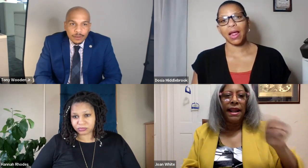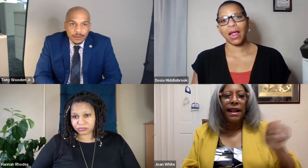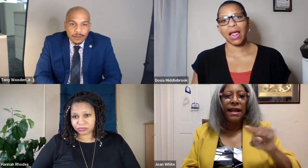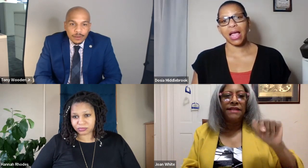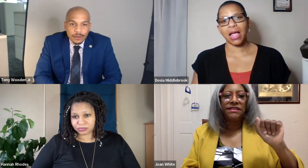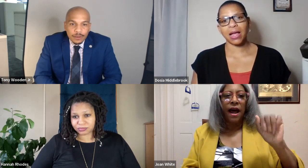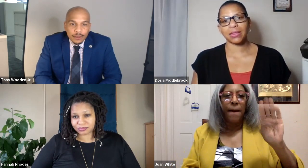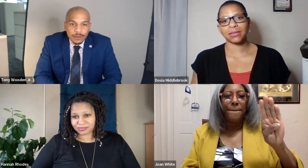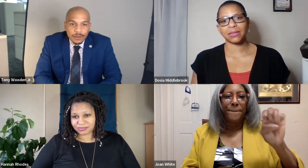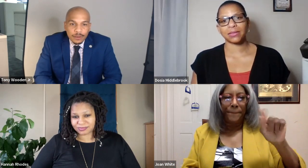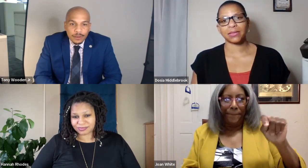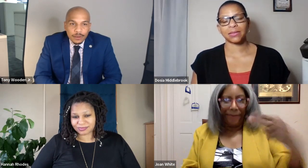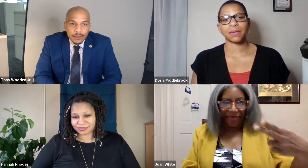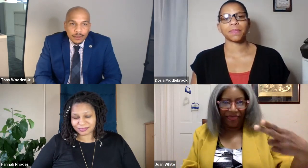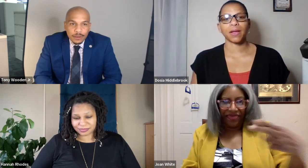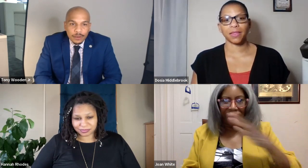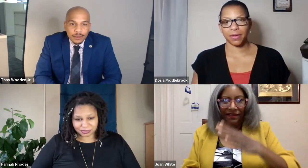sisters. There was Elizabeth.